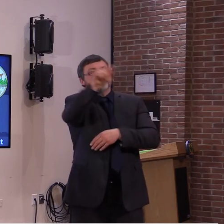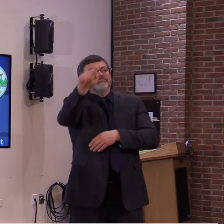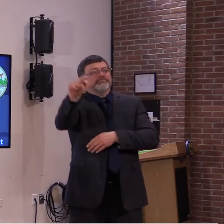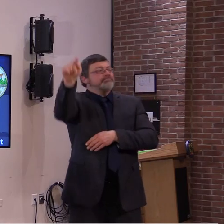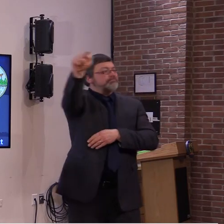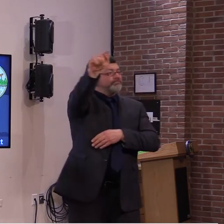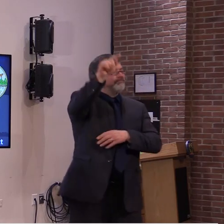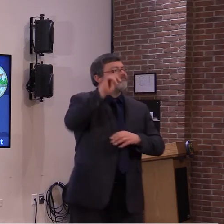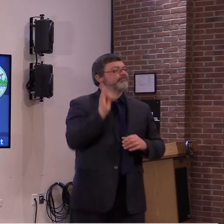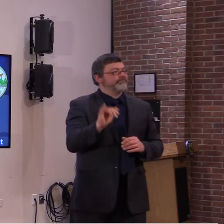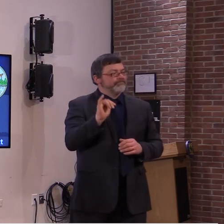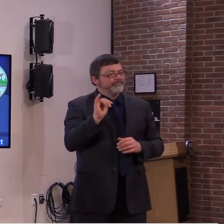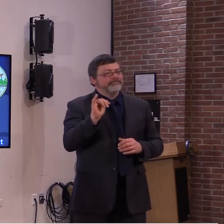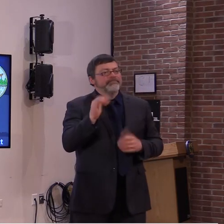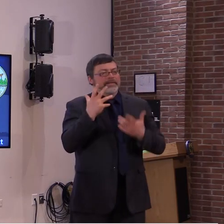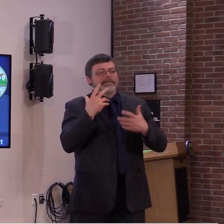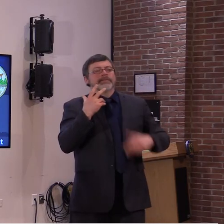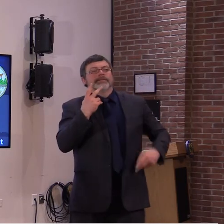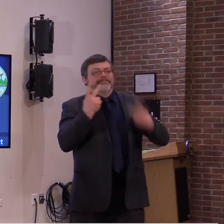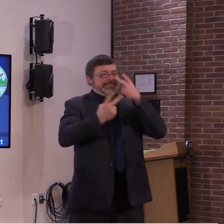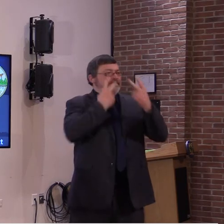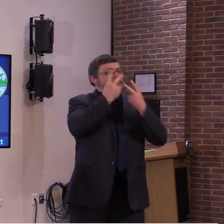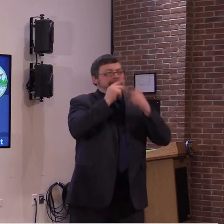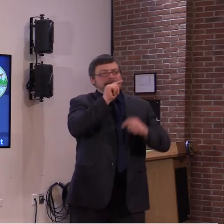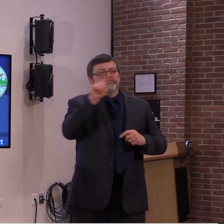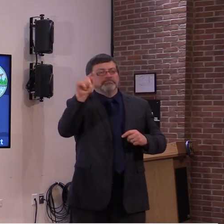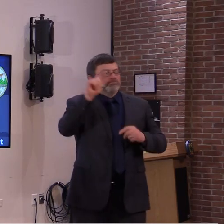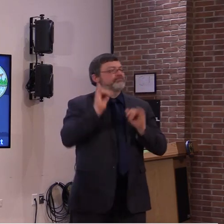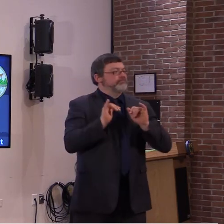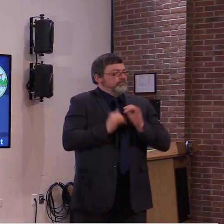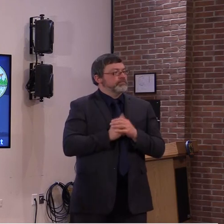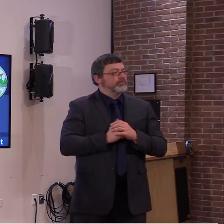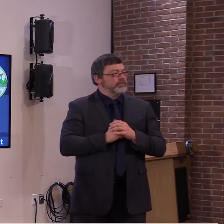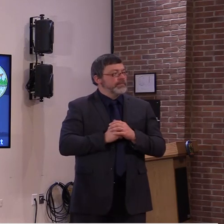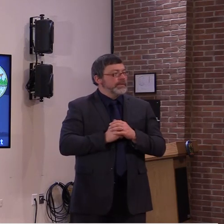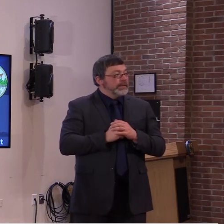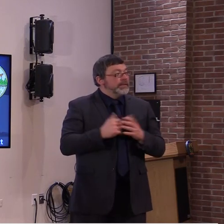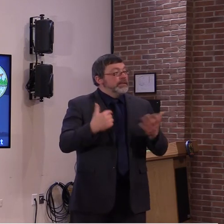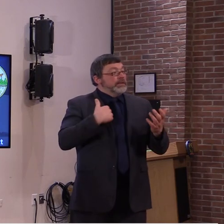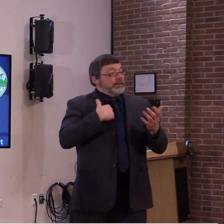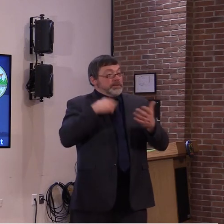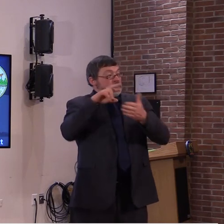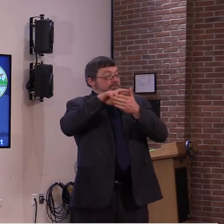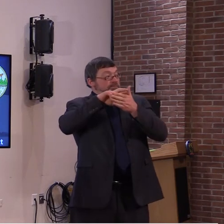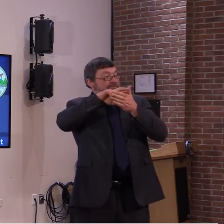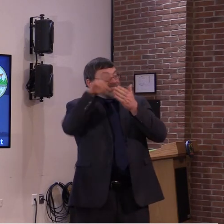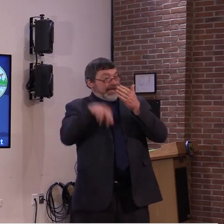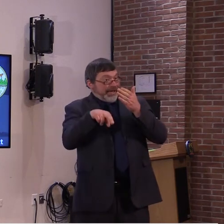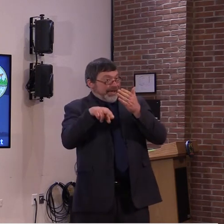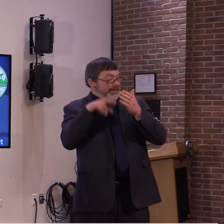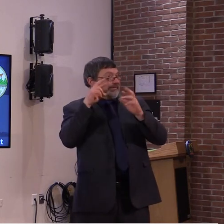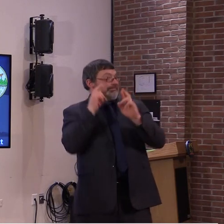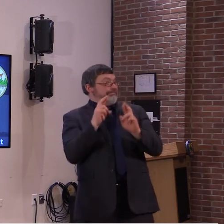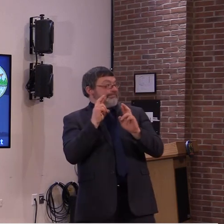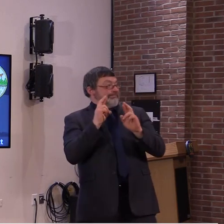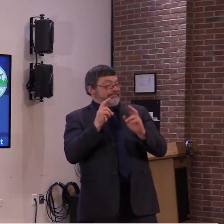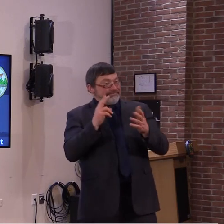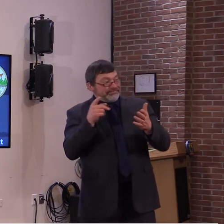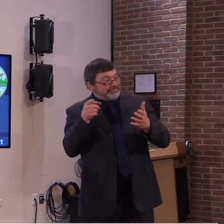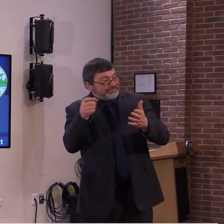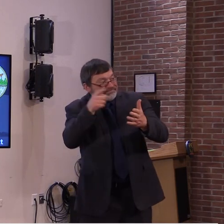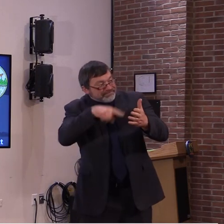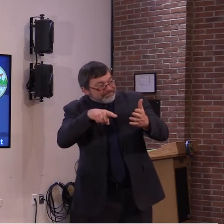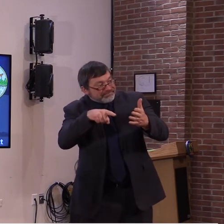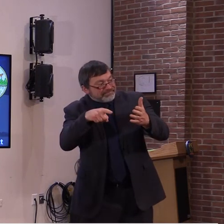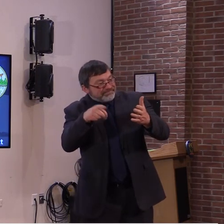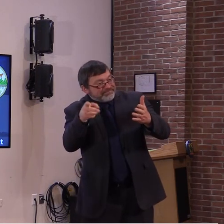Any potential spikes would likely appear in the coming week or so. I expect to have a more thorough analysis of this